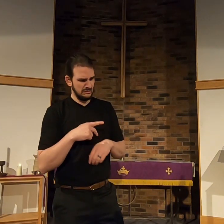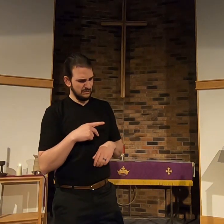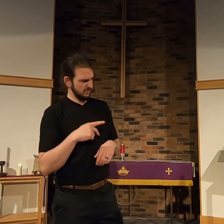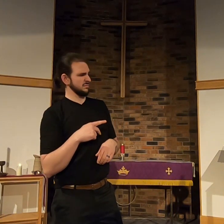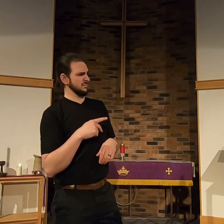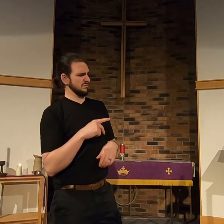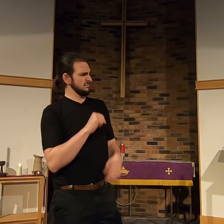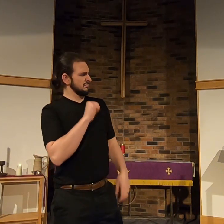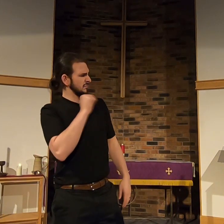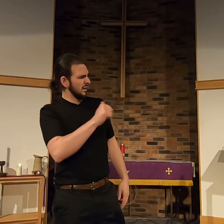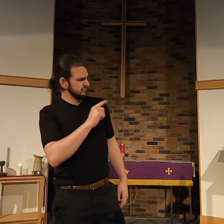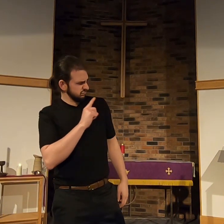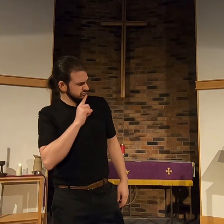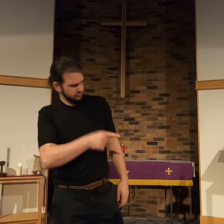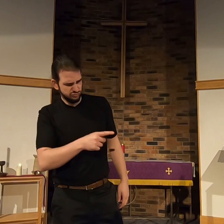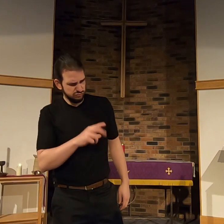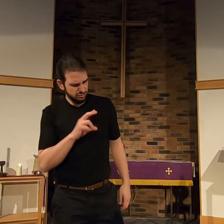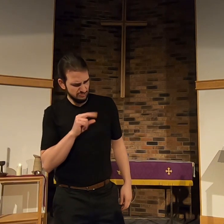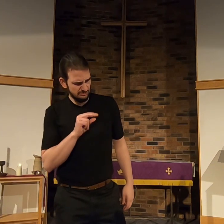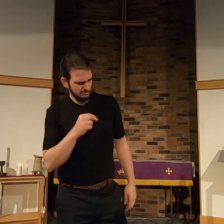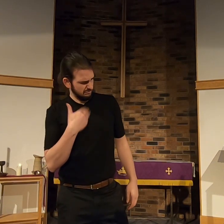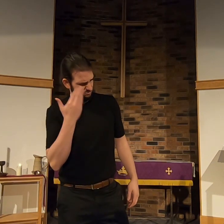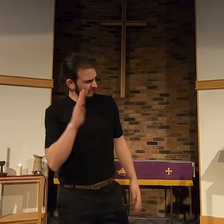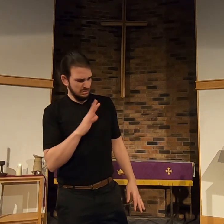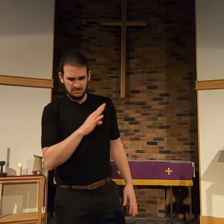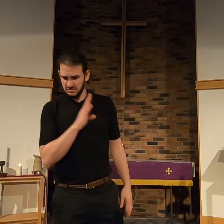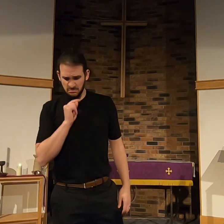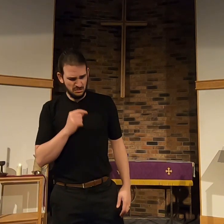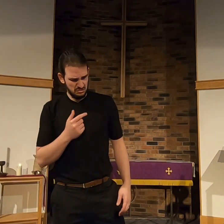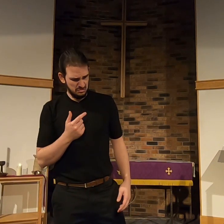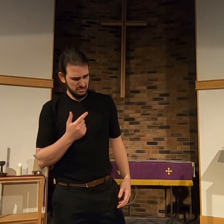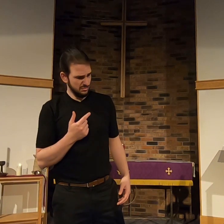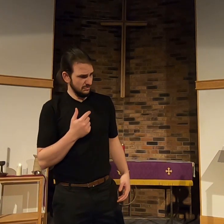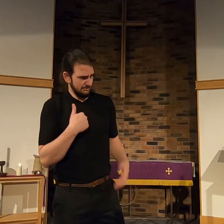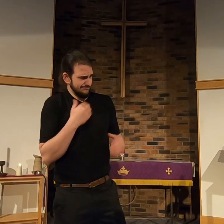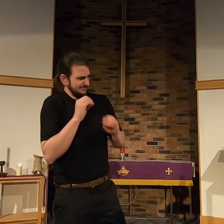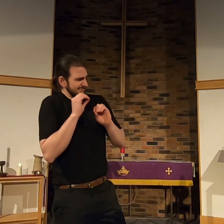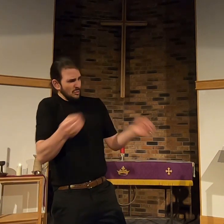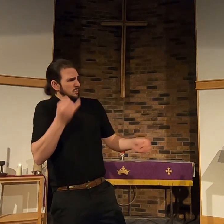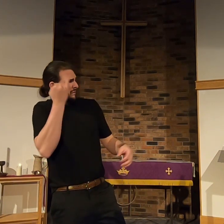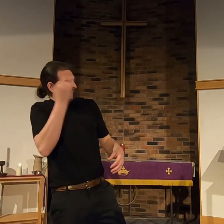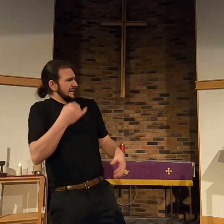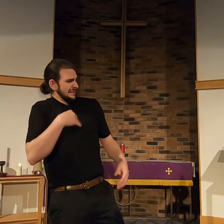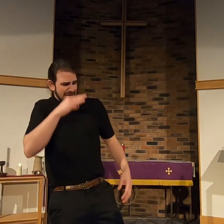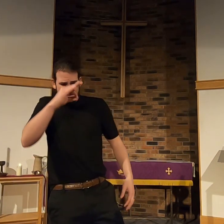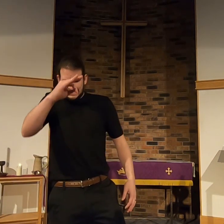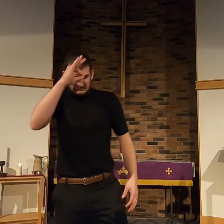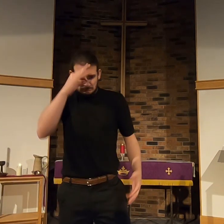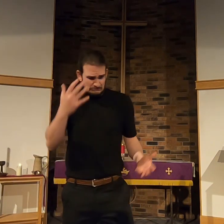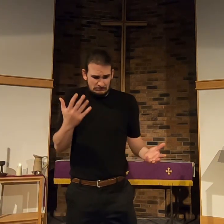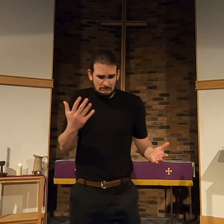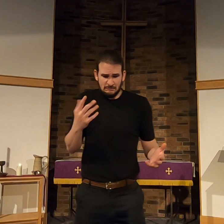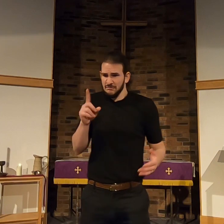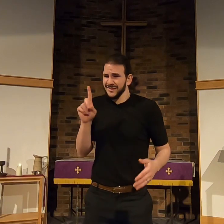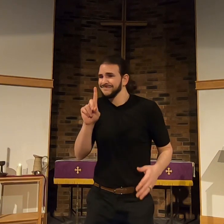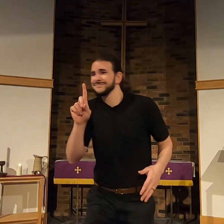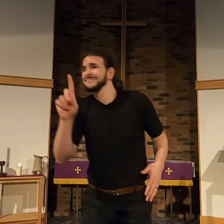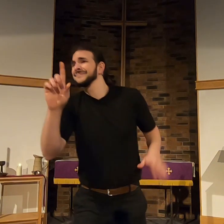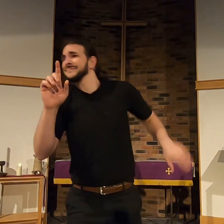Peter replied, "That isn't true. I don't know what you're talking about. I don't have any idea what